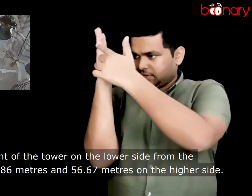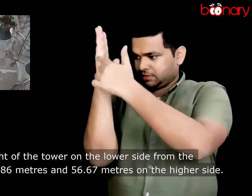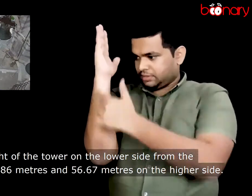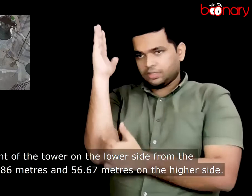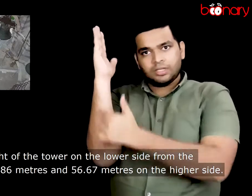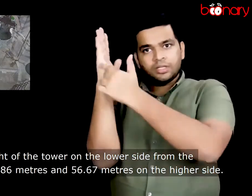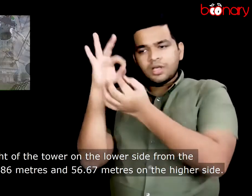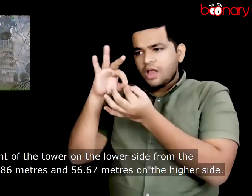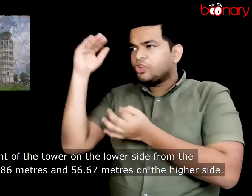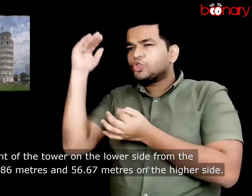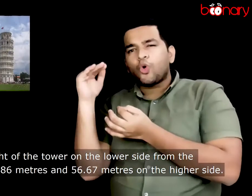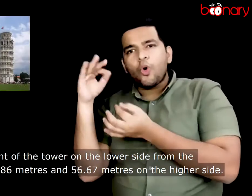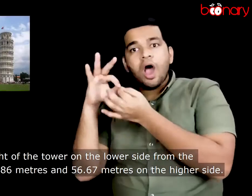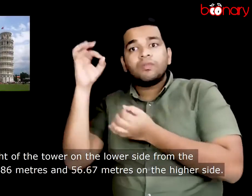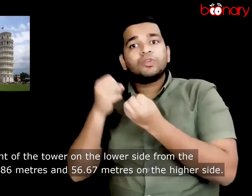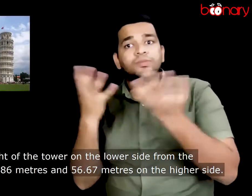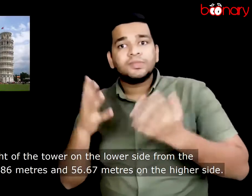lower side from the ground is